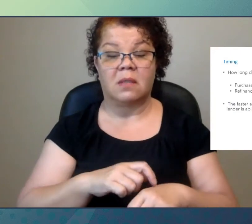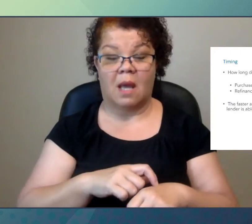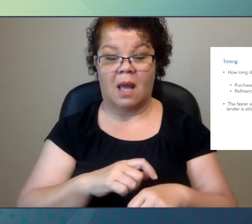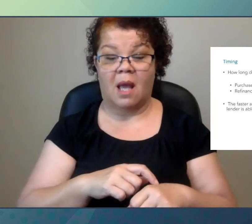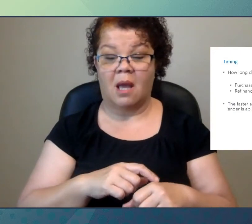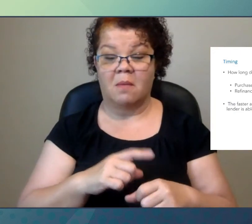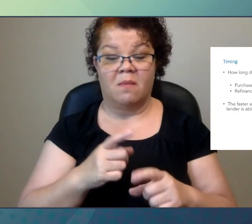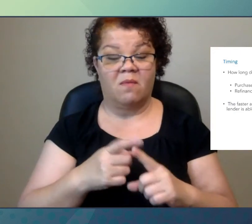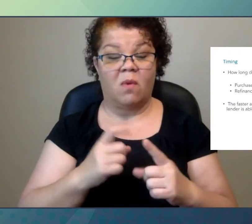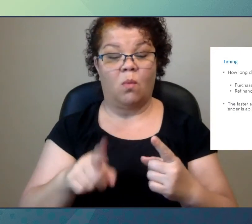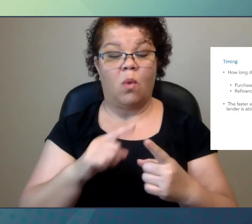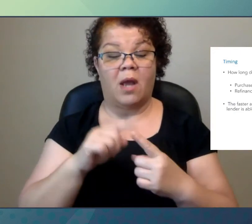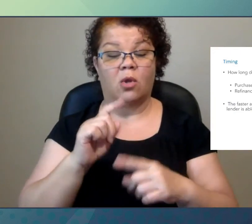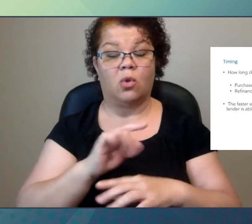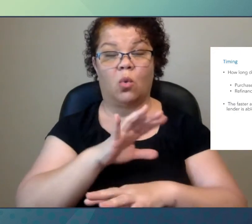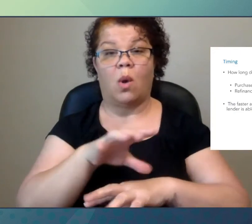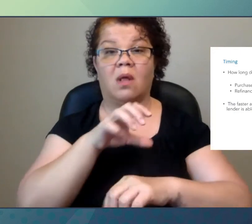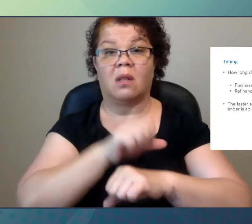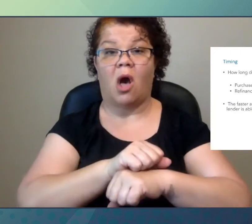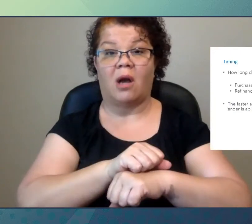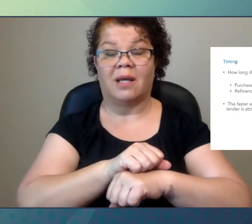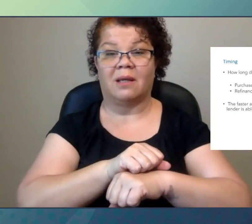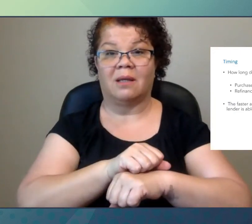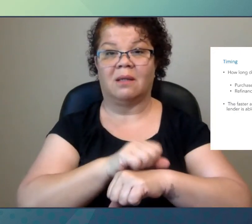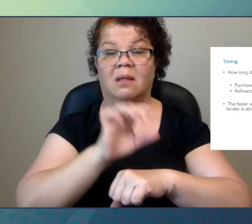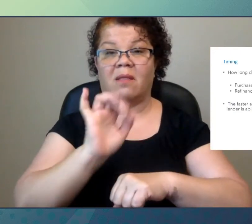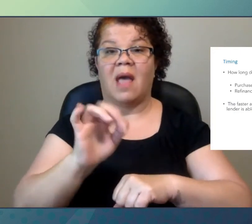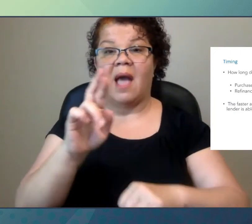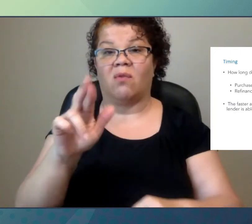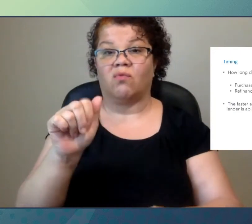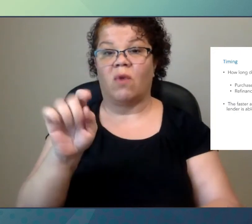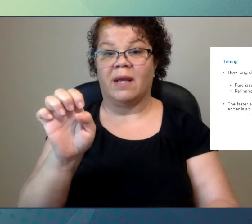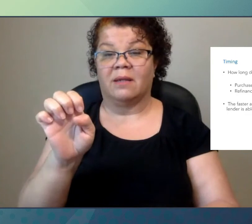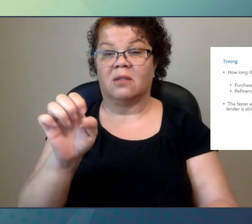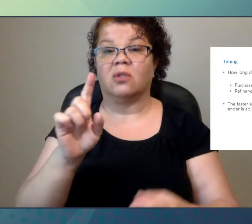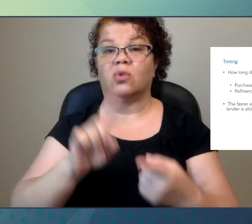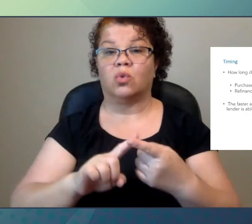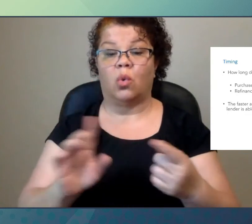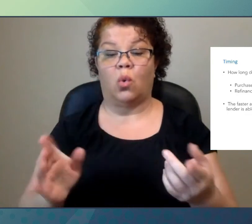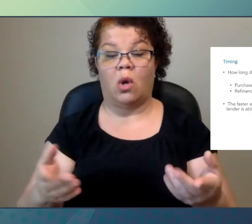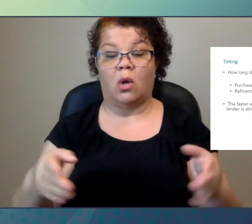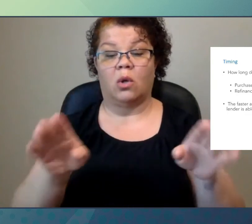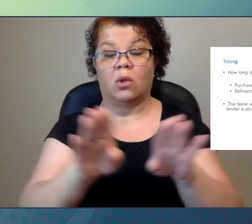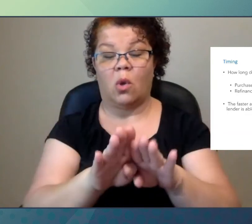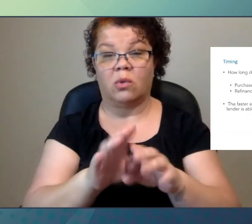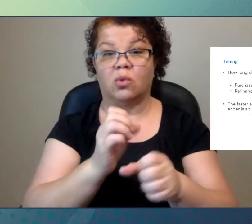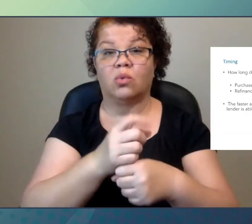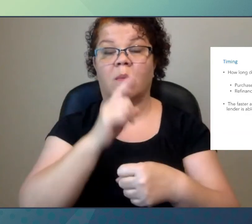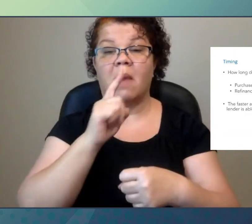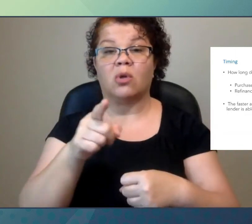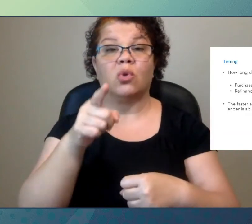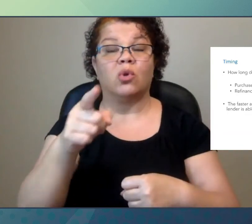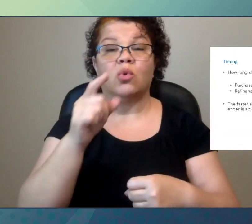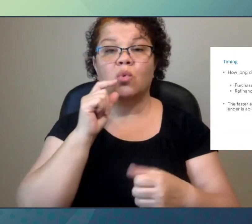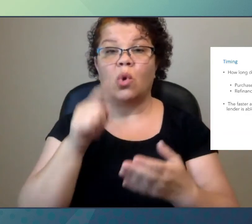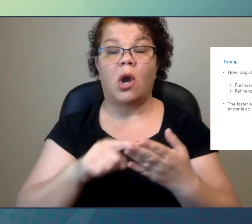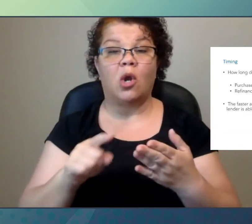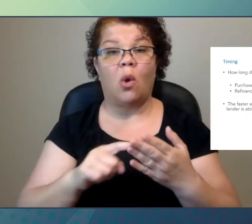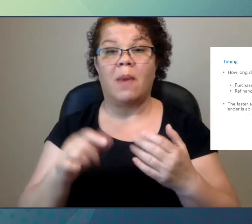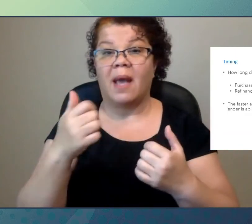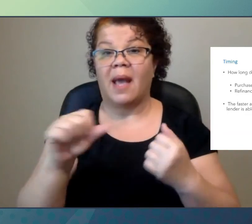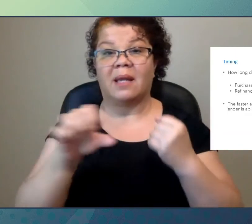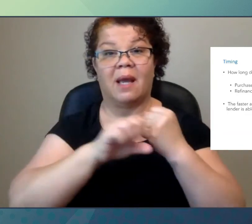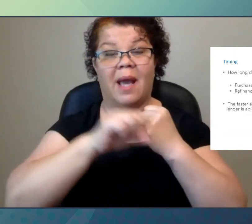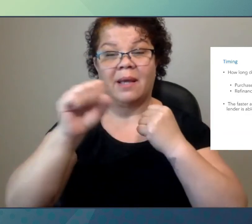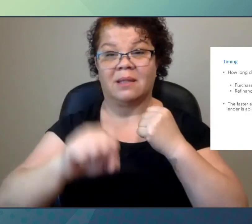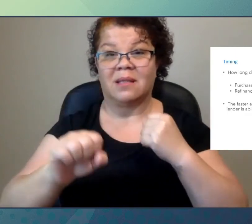the rate to cover the close of escrow, to make sure that you don't pay any extension fees down